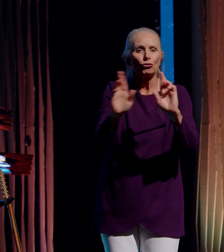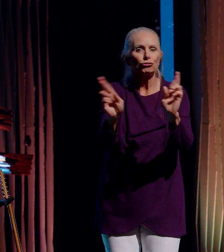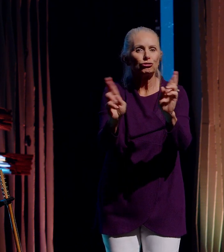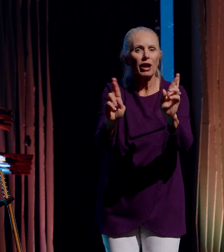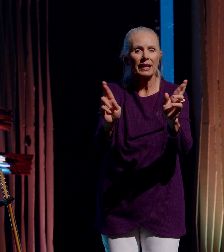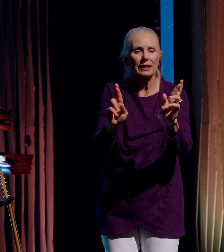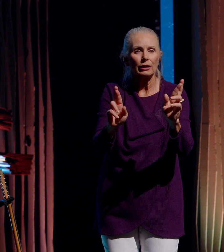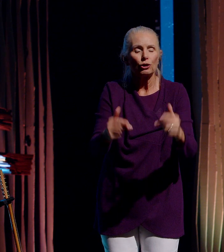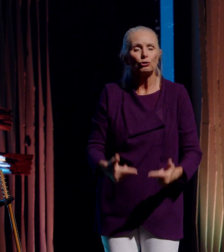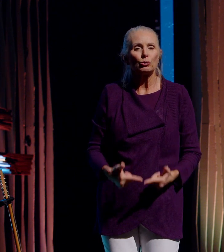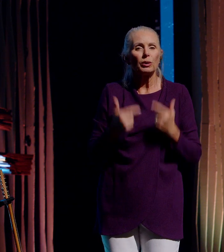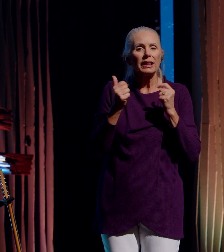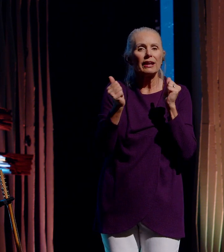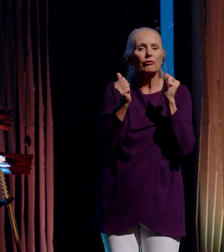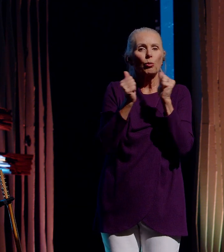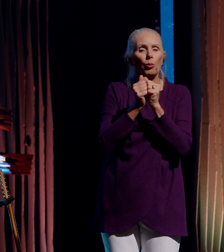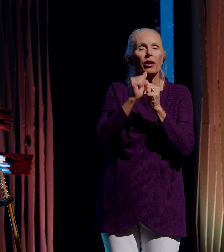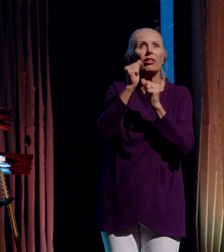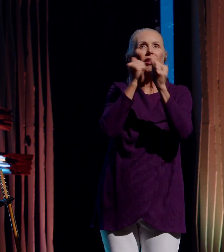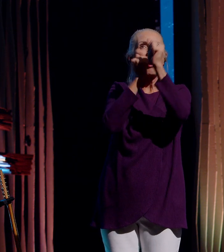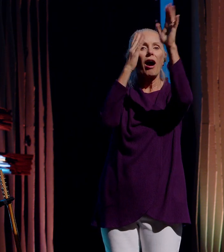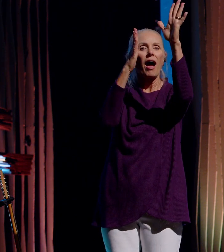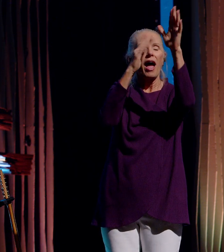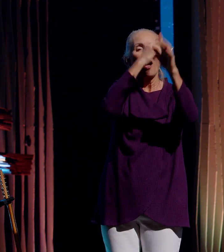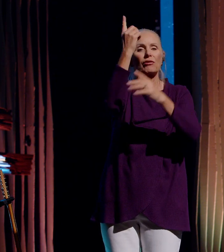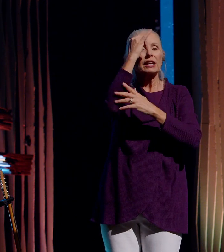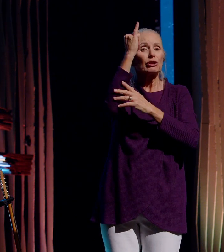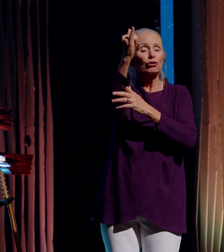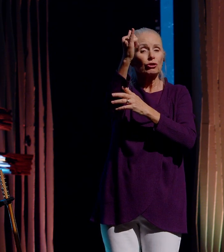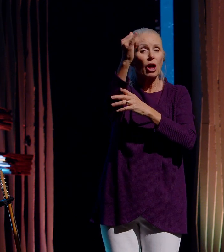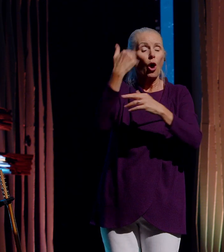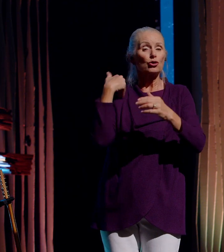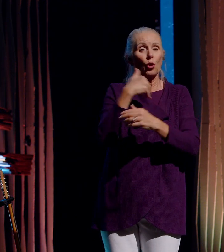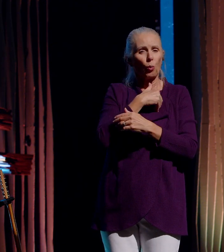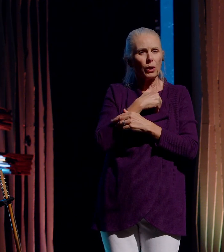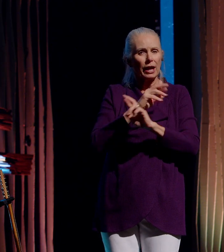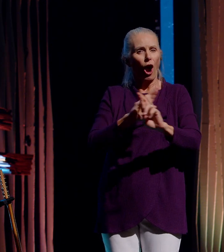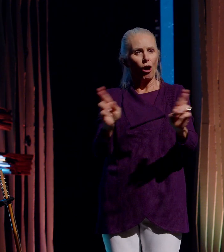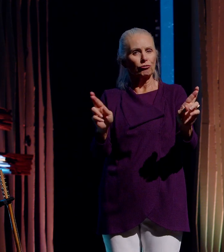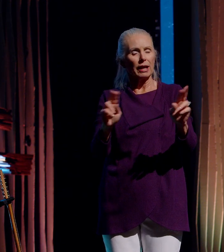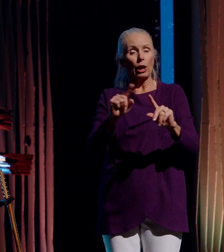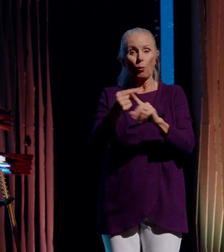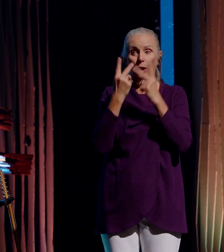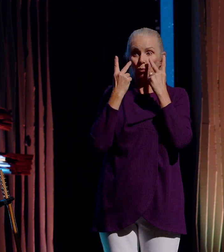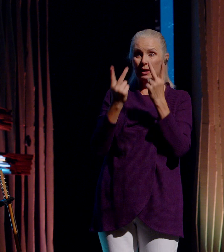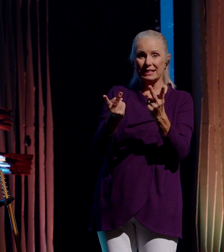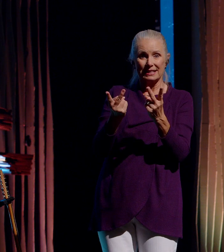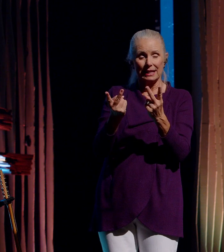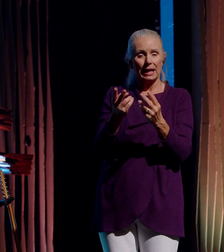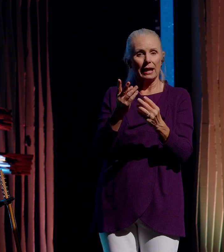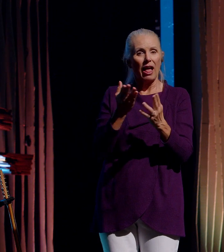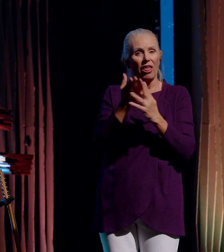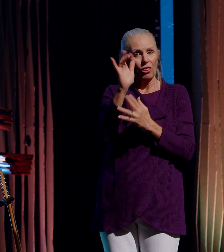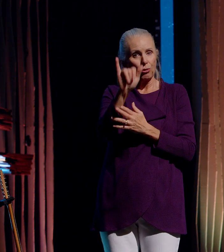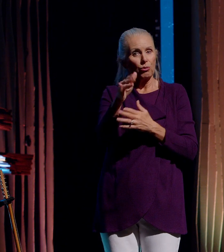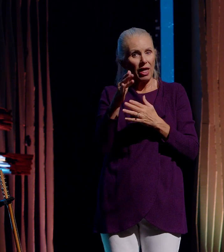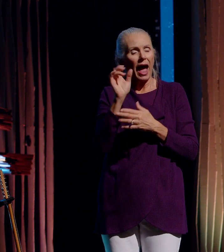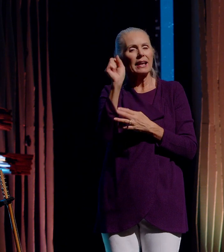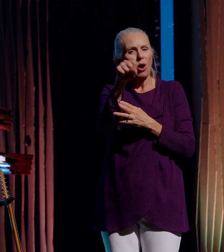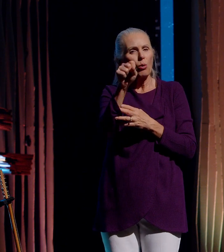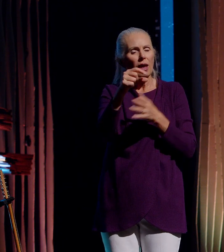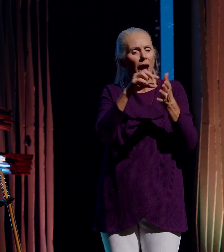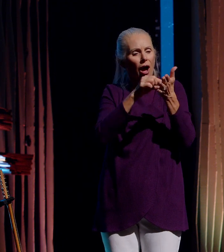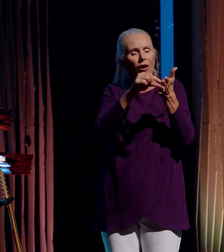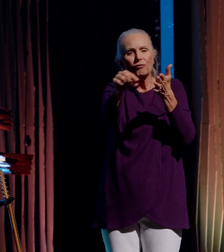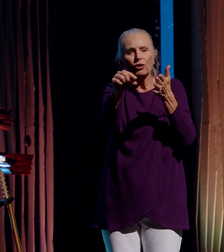eternity with him. So you see, when we take it and we look through those lens, yes, in fact, verse 15 does fit this